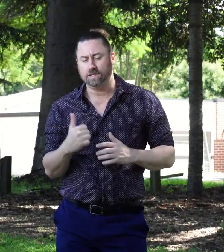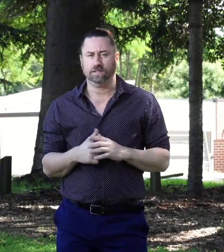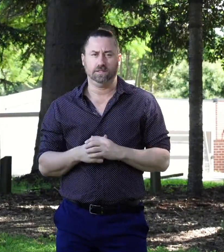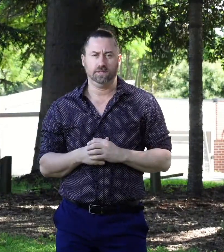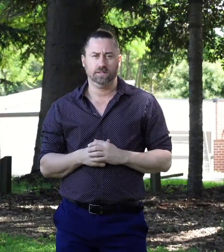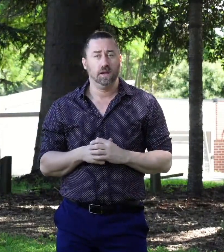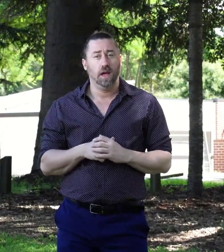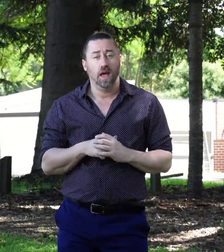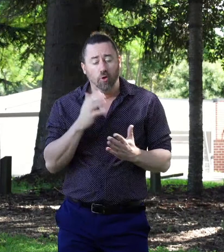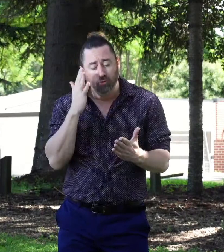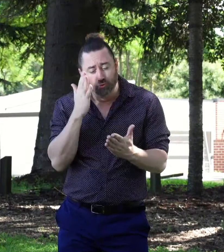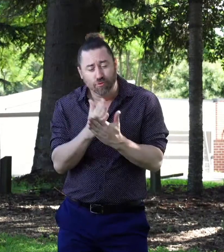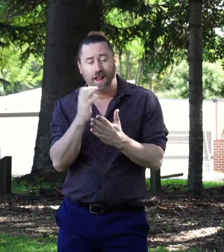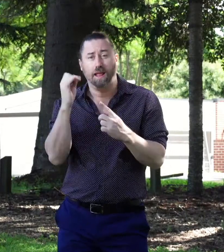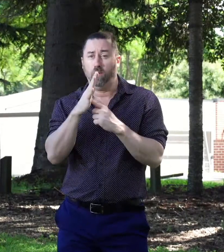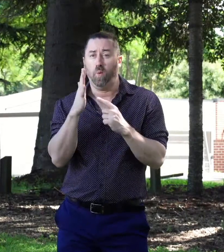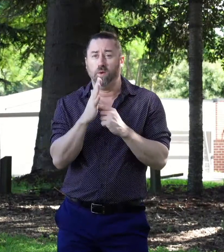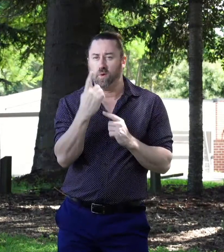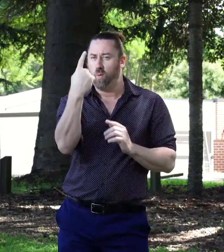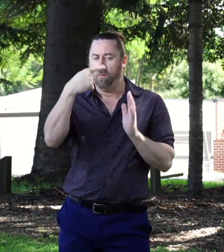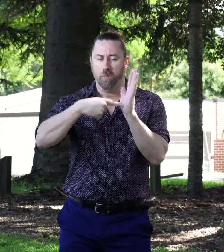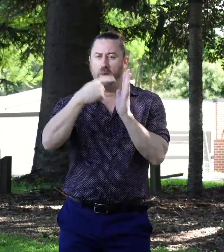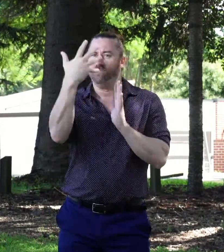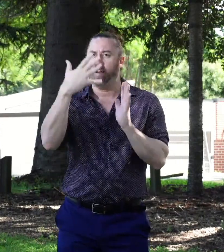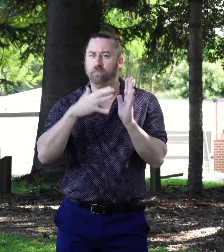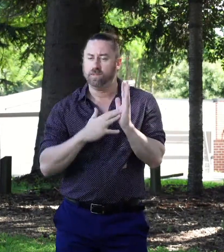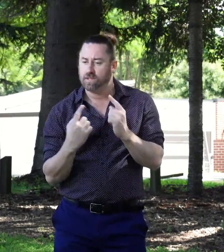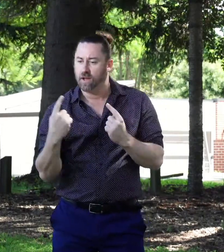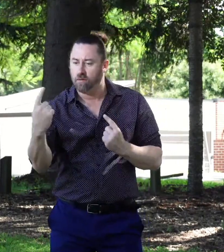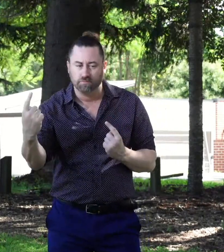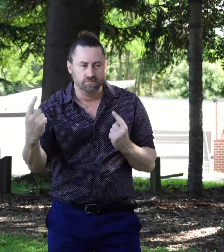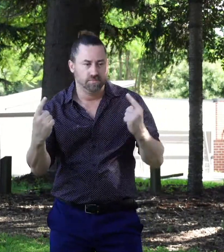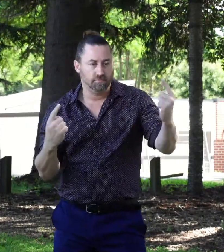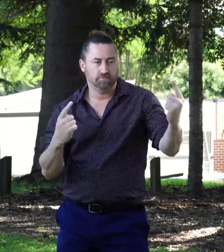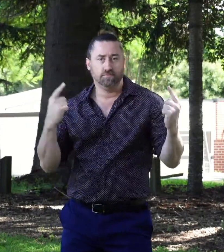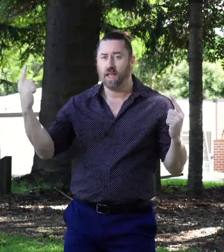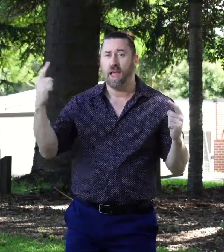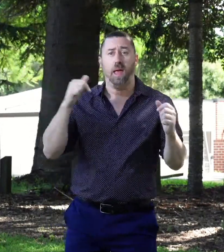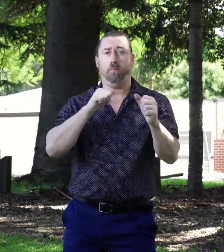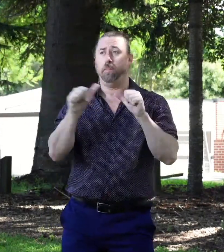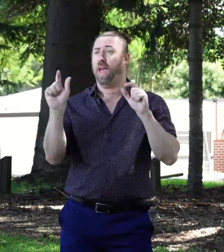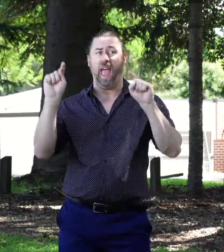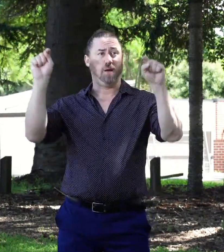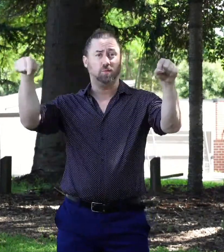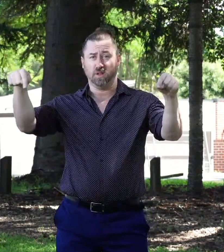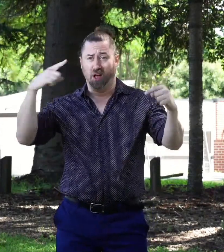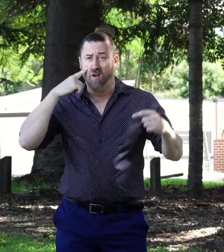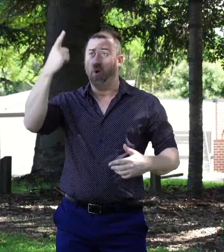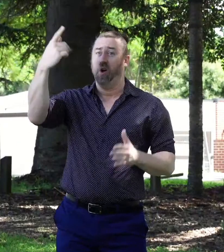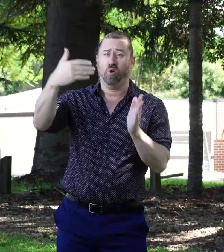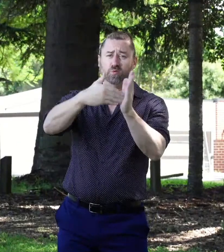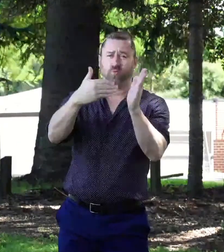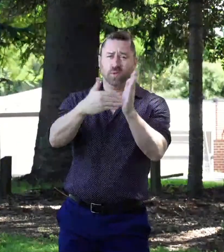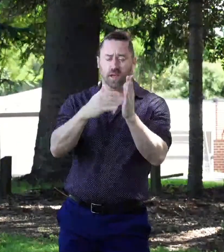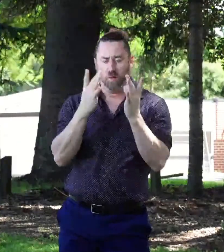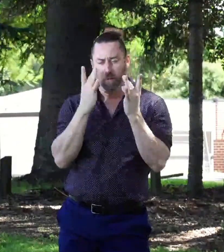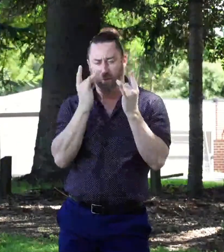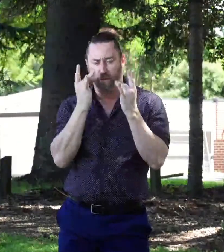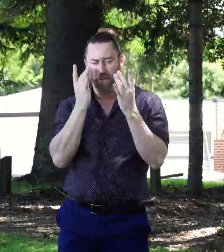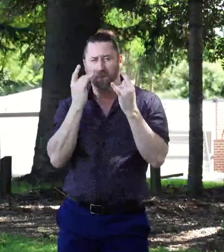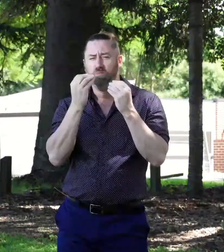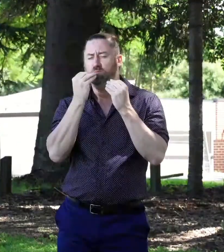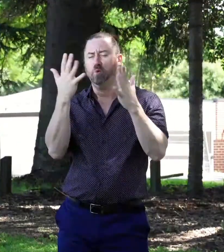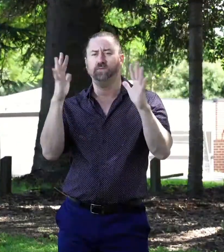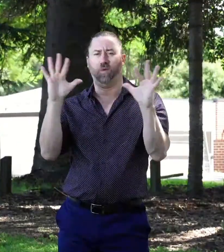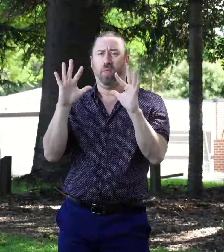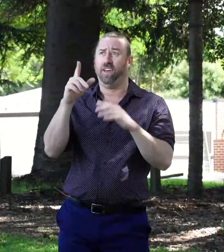people maintain social distancing, go outside, the most beautiful, beautiful weather possible in Brisbane this